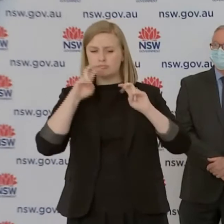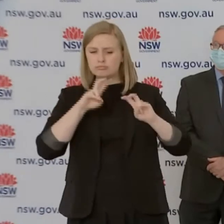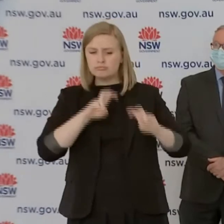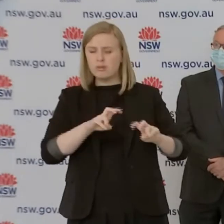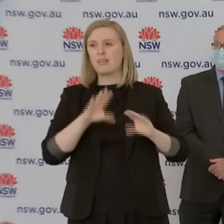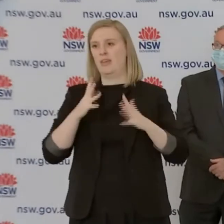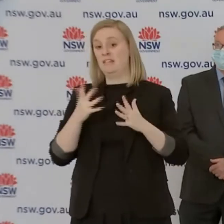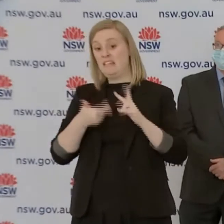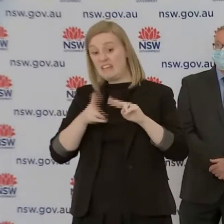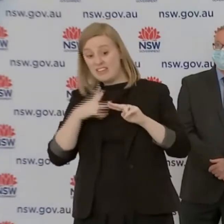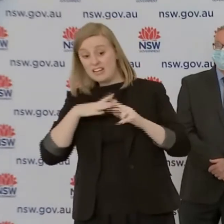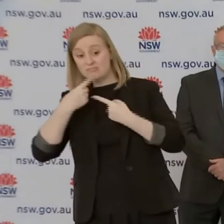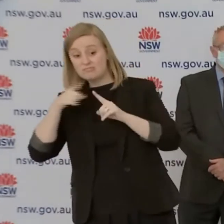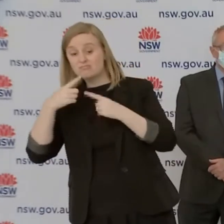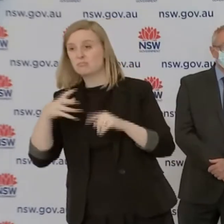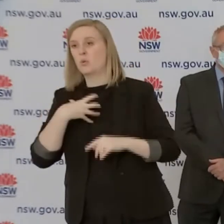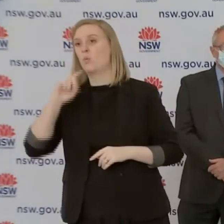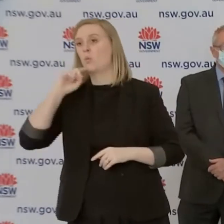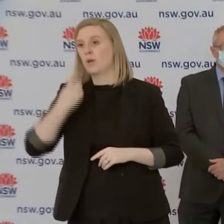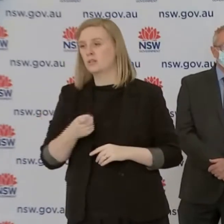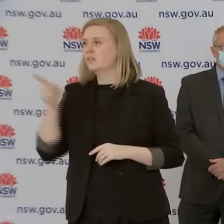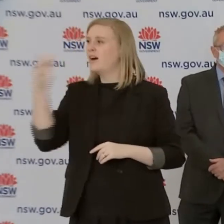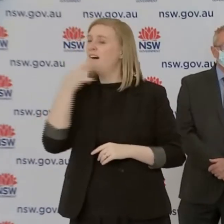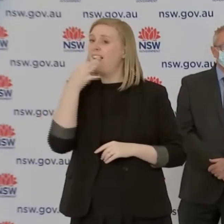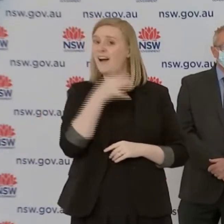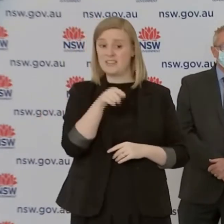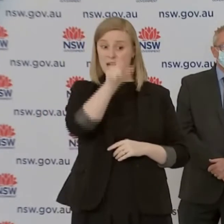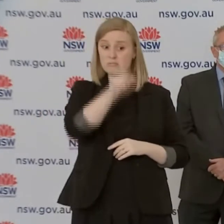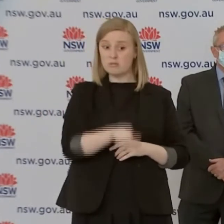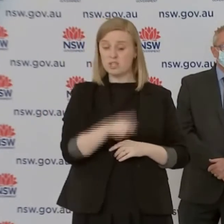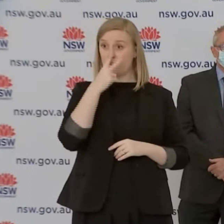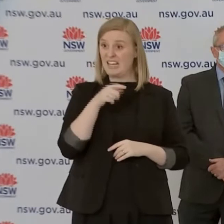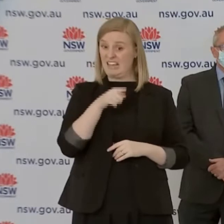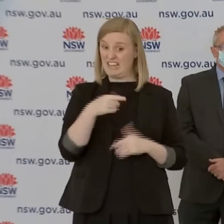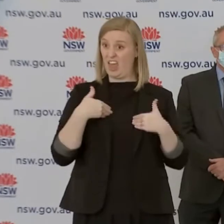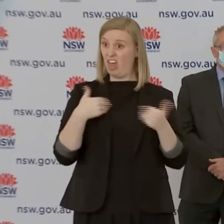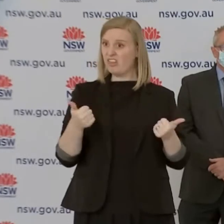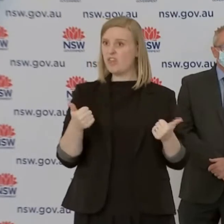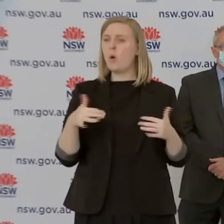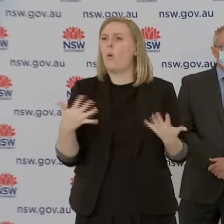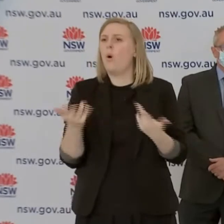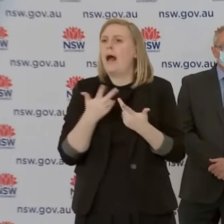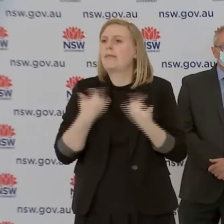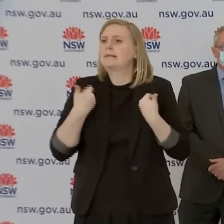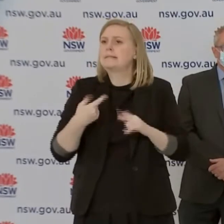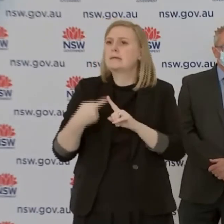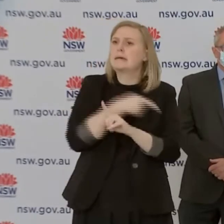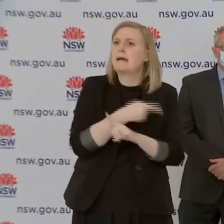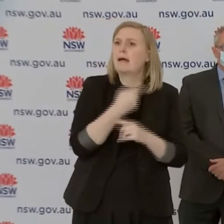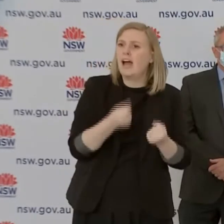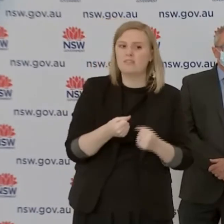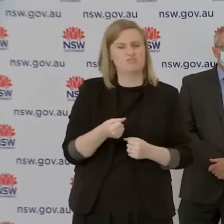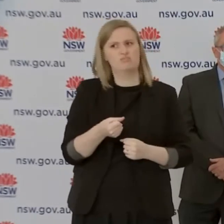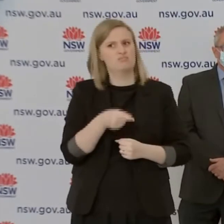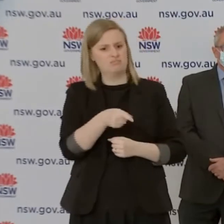have any underlying health conditions? Not that I'm aware of. How had that man contact with the virus? Was it in a workplace setting? Was he a